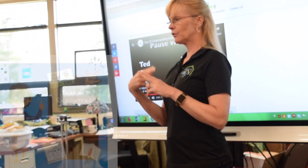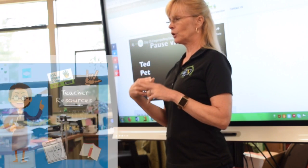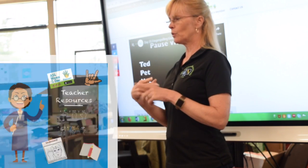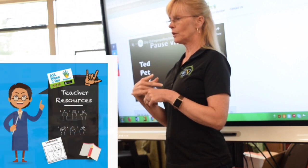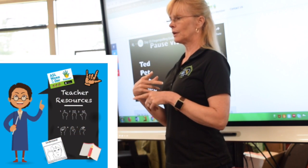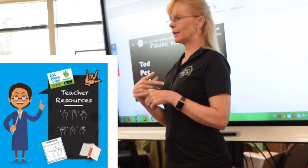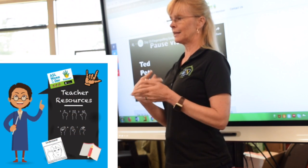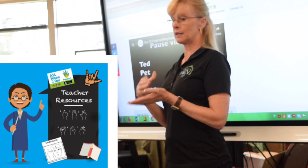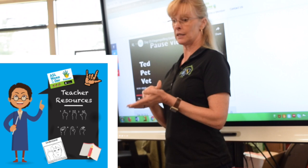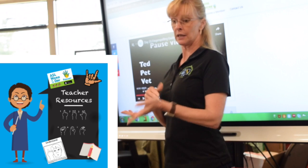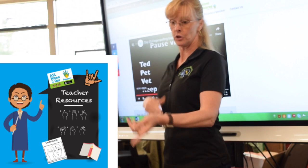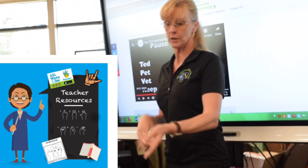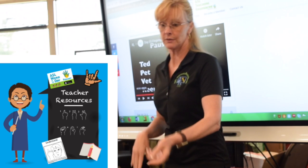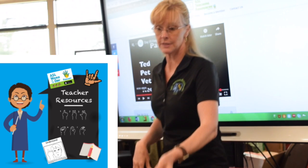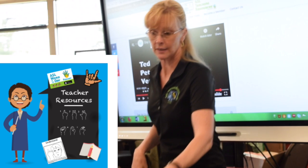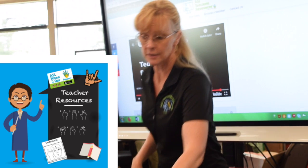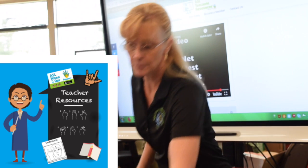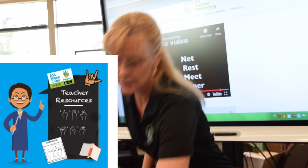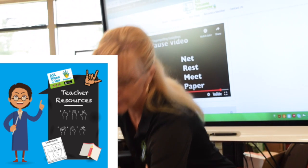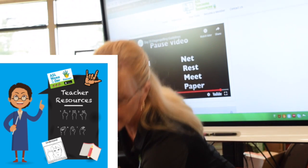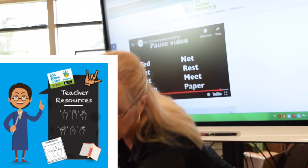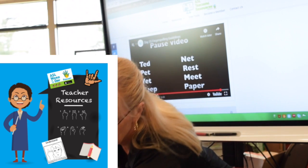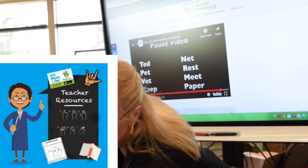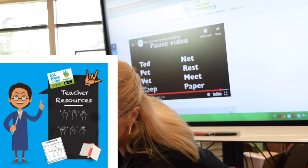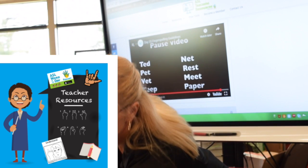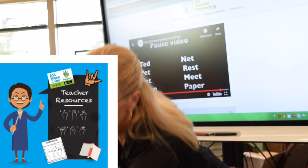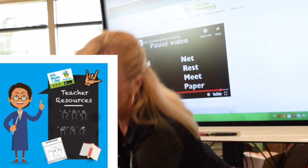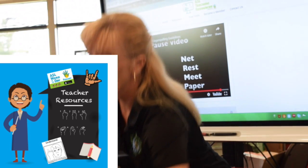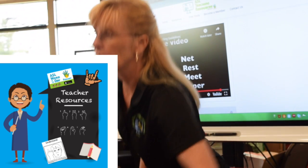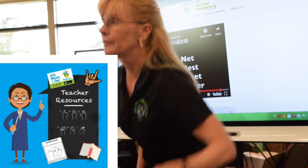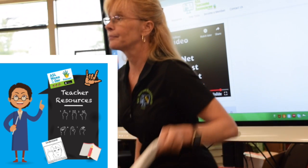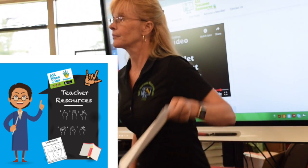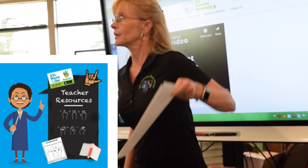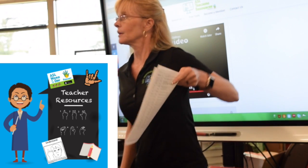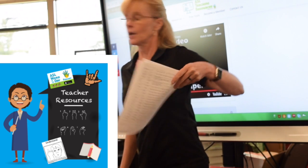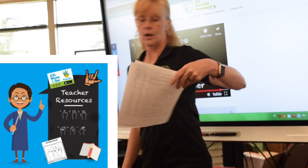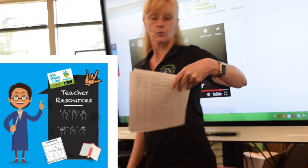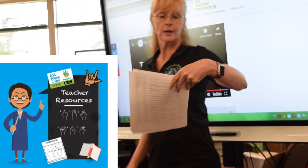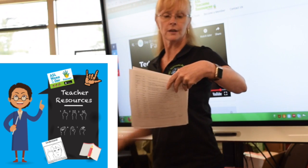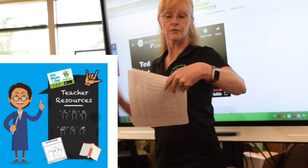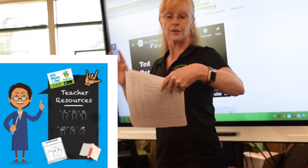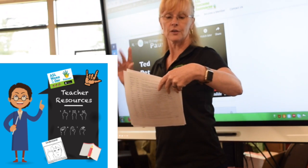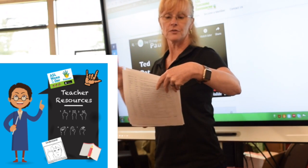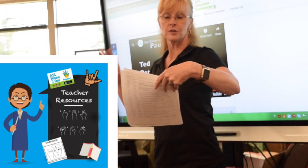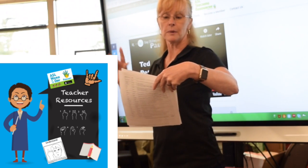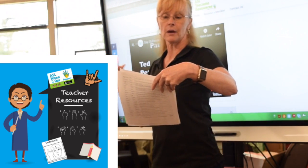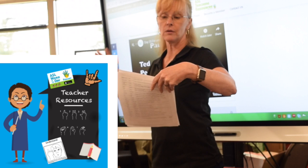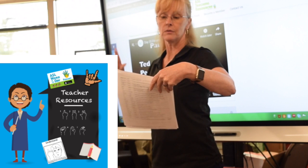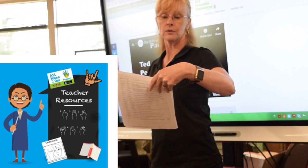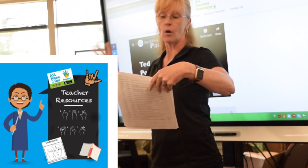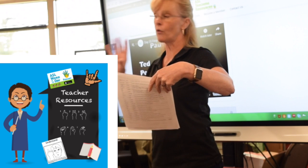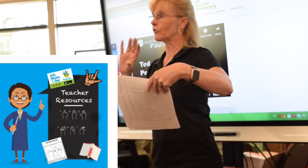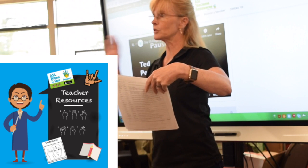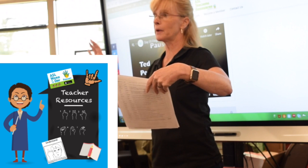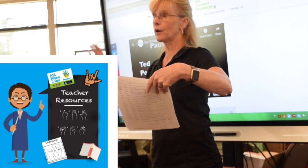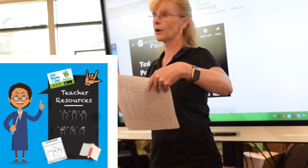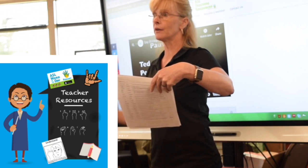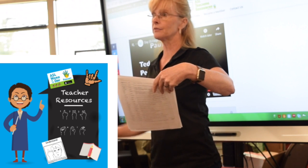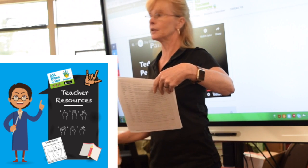you want. Again, you can even take this piece of paper and read it and finger spell the whole first paragraph, and then